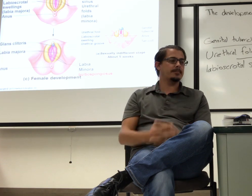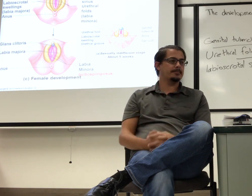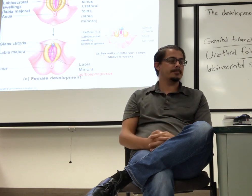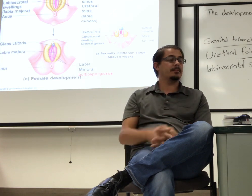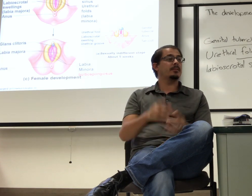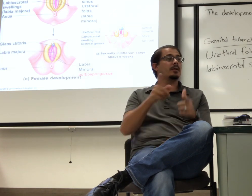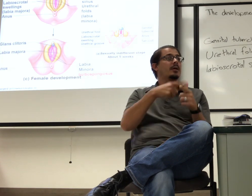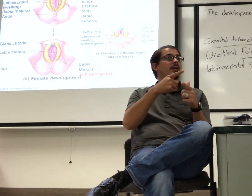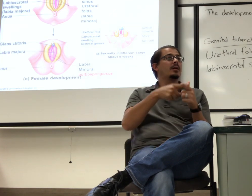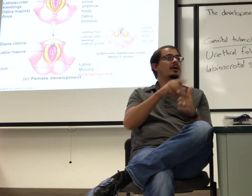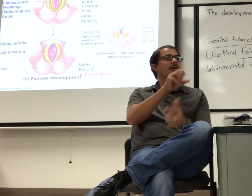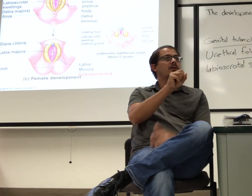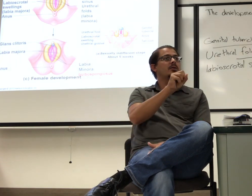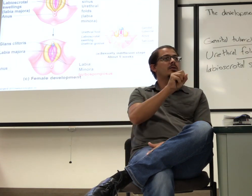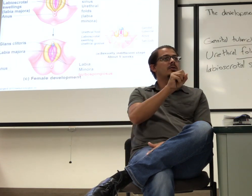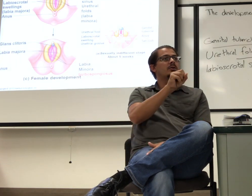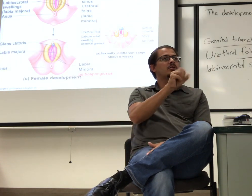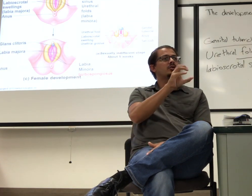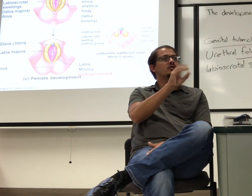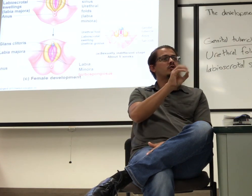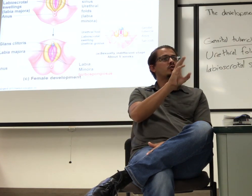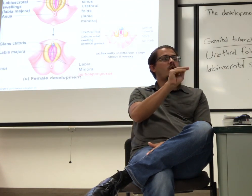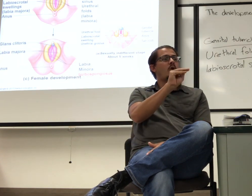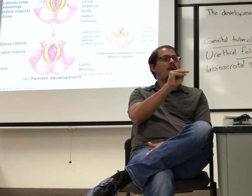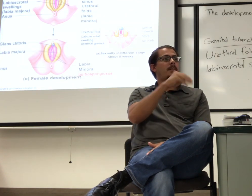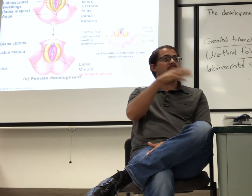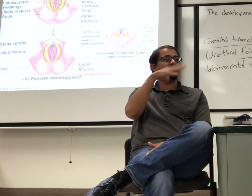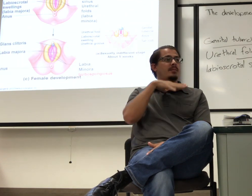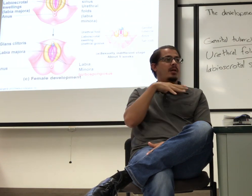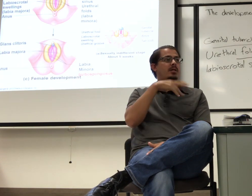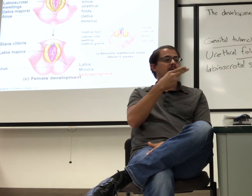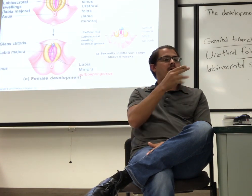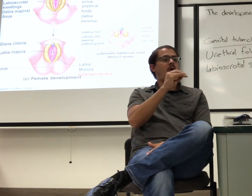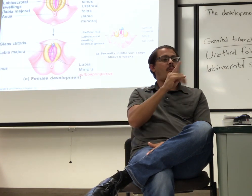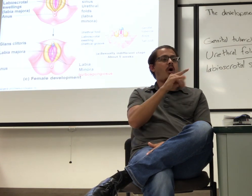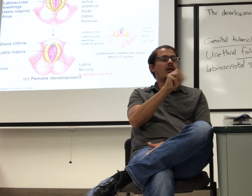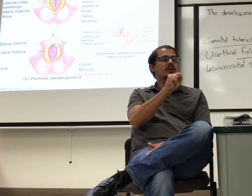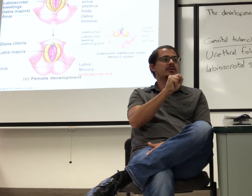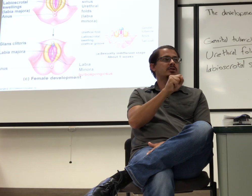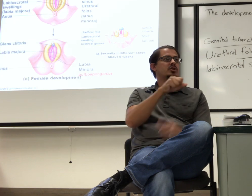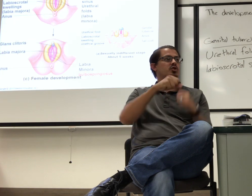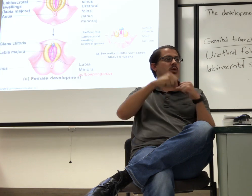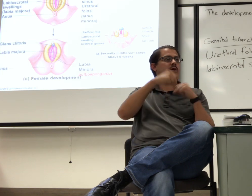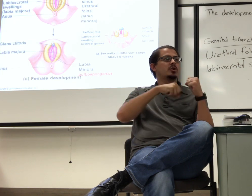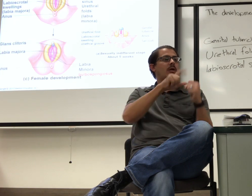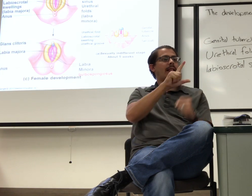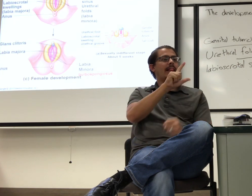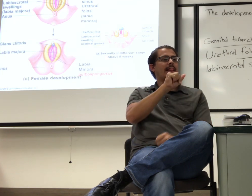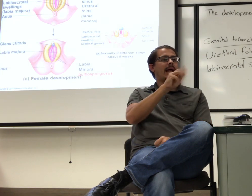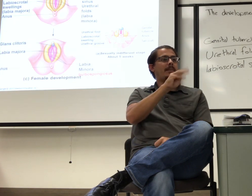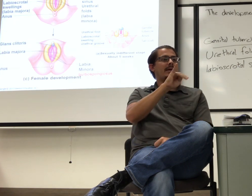And the scrotum in females is the homologous structure of the labia majora.